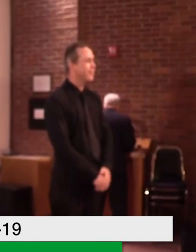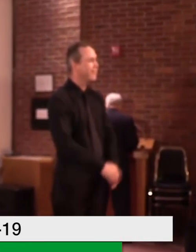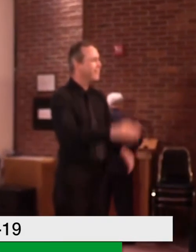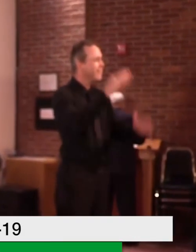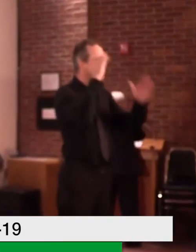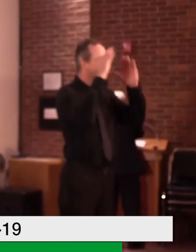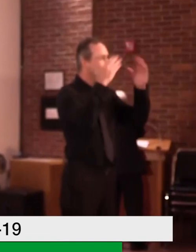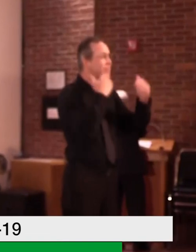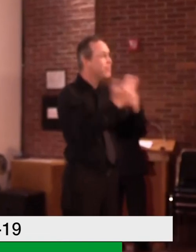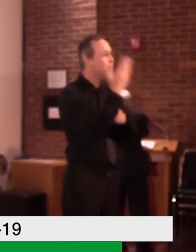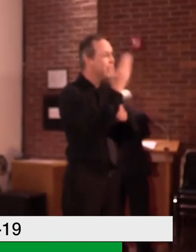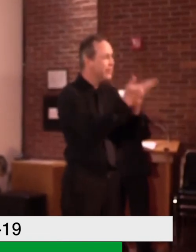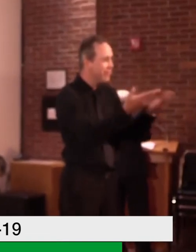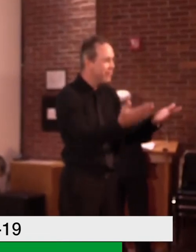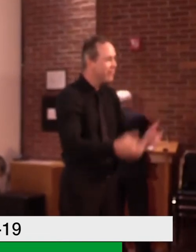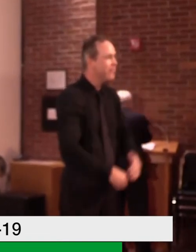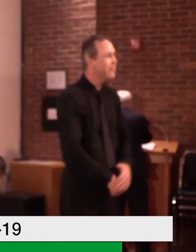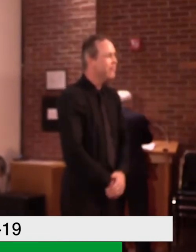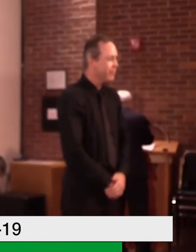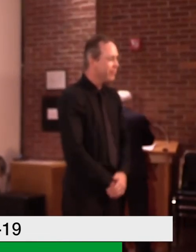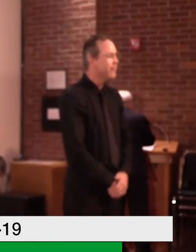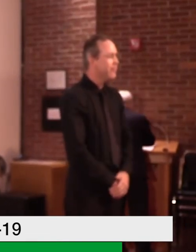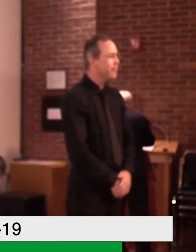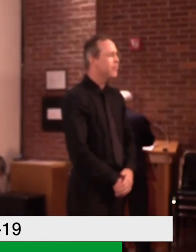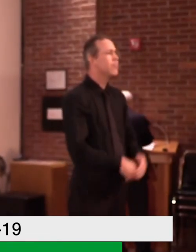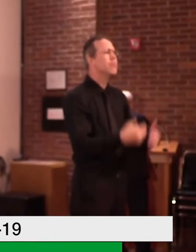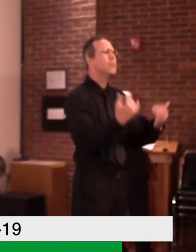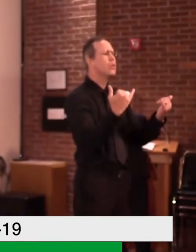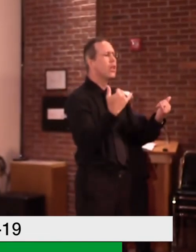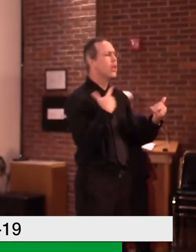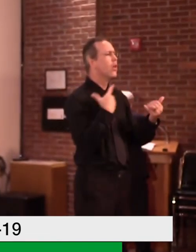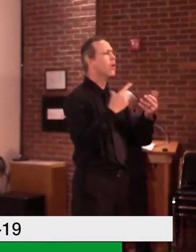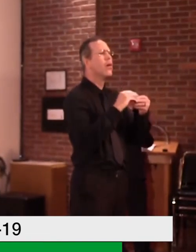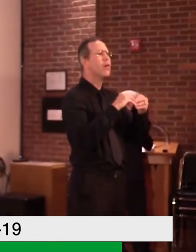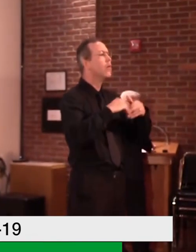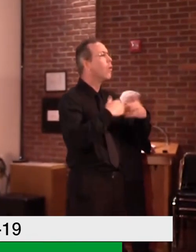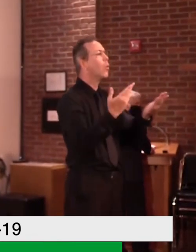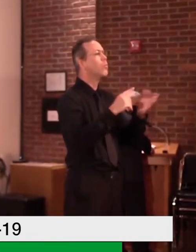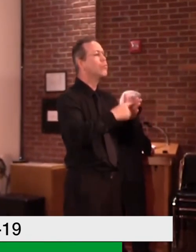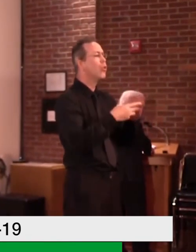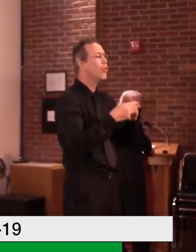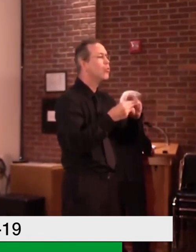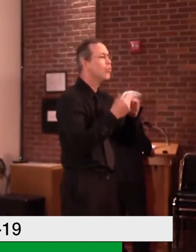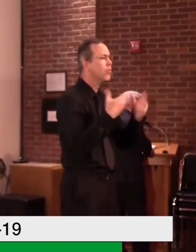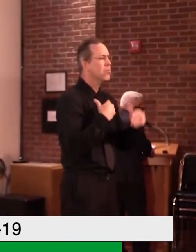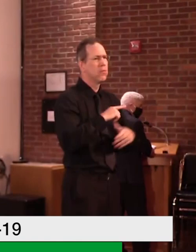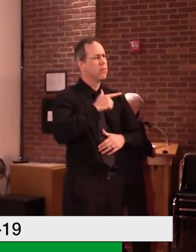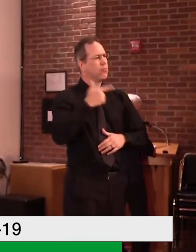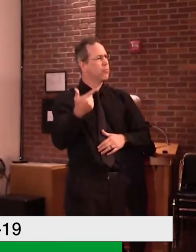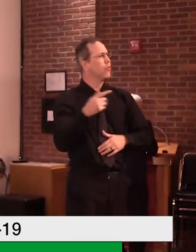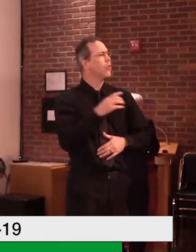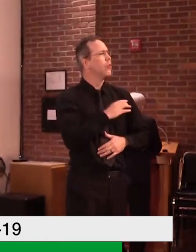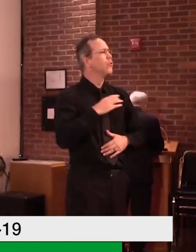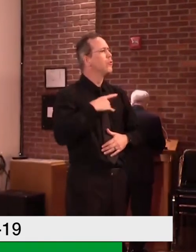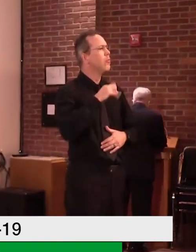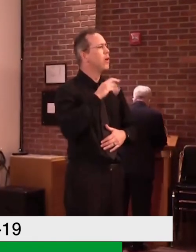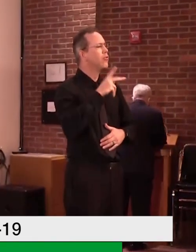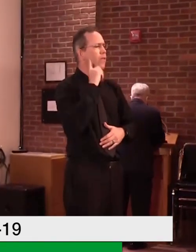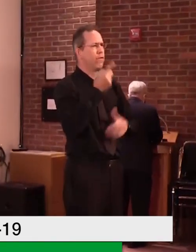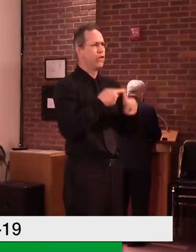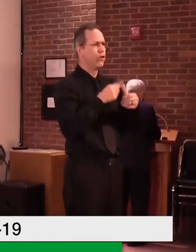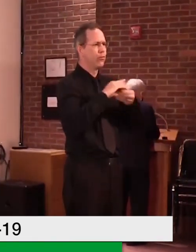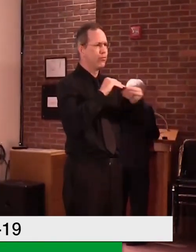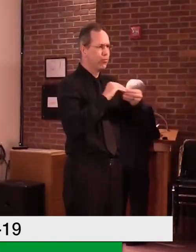morning, everyone. We're going to start this morning with a presentation from Commissioner Pichek on our